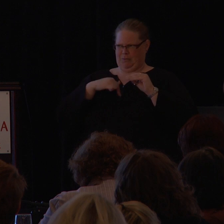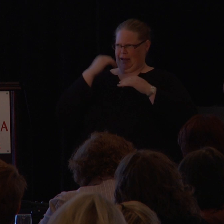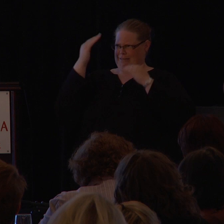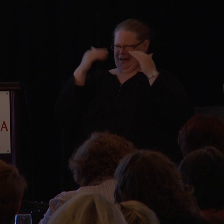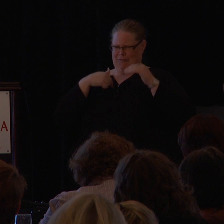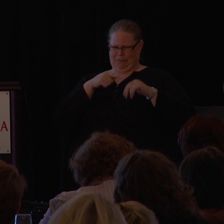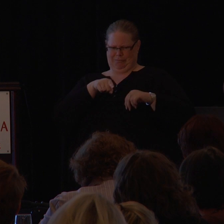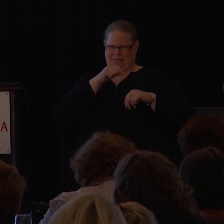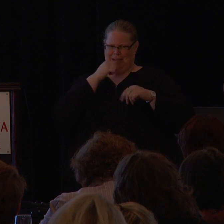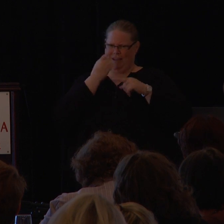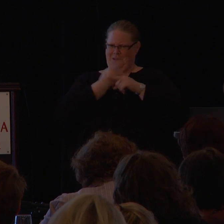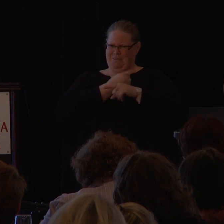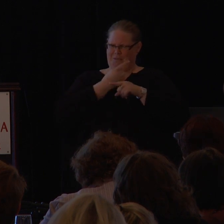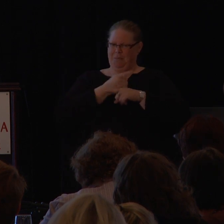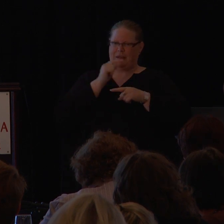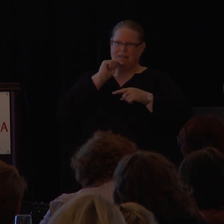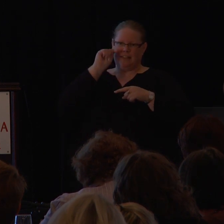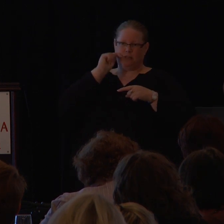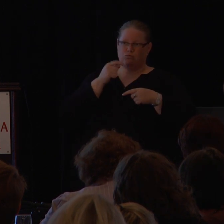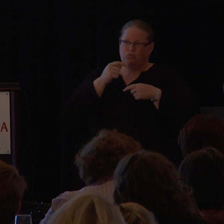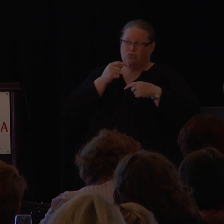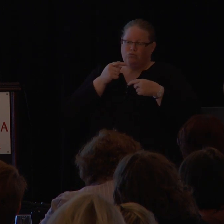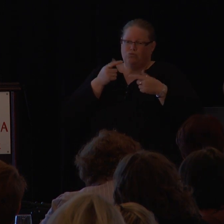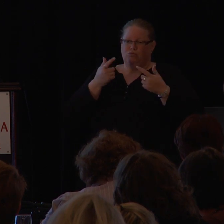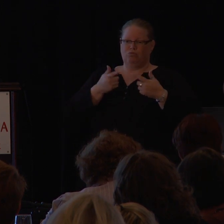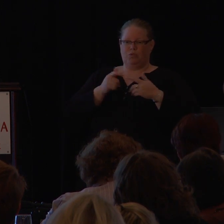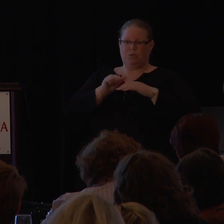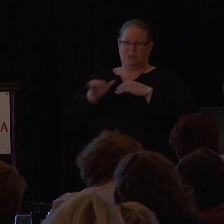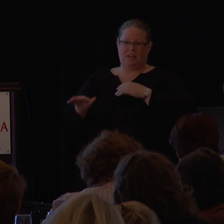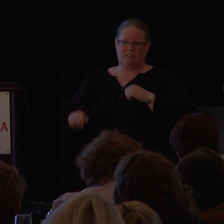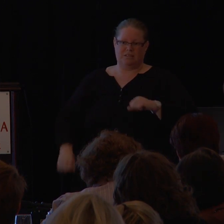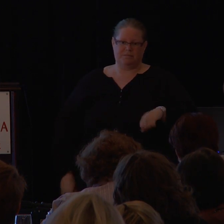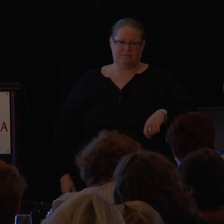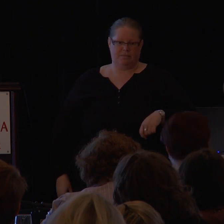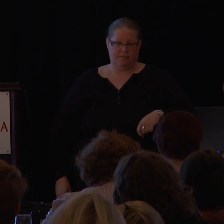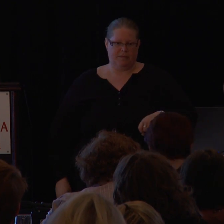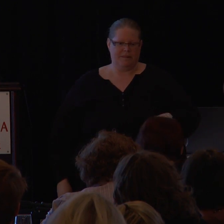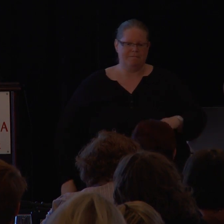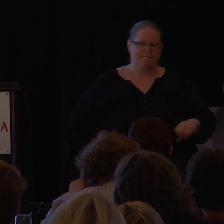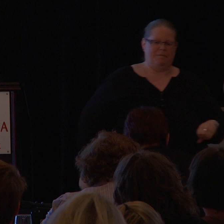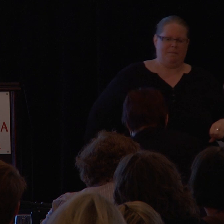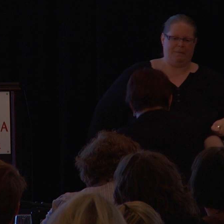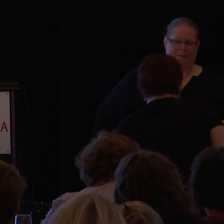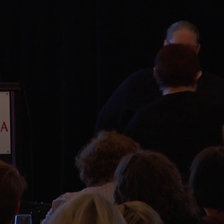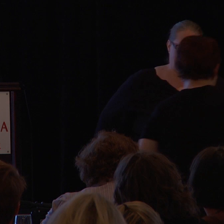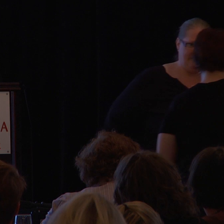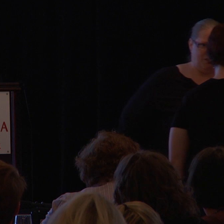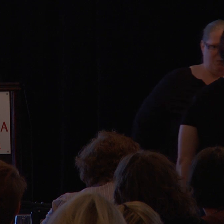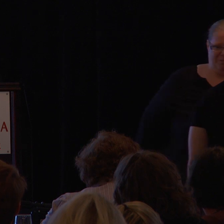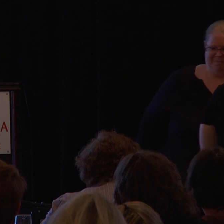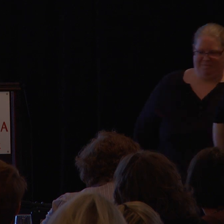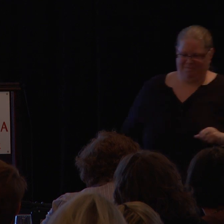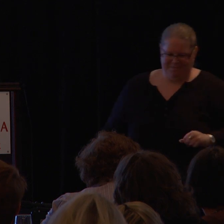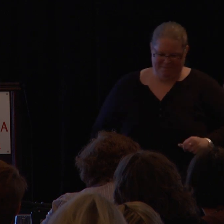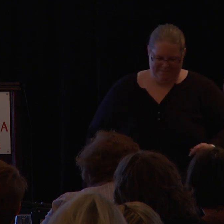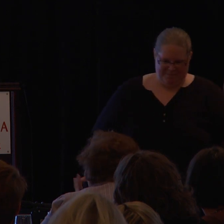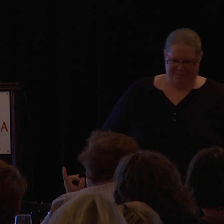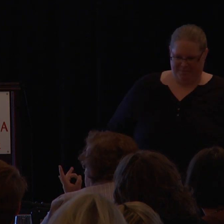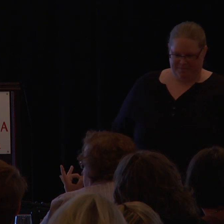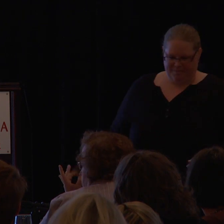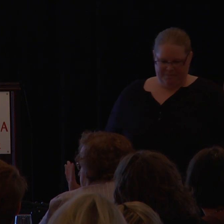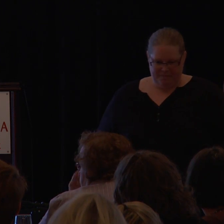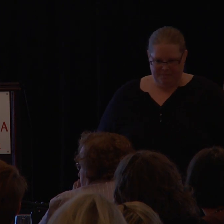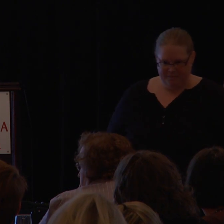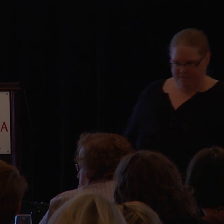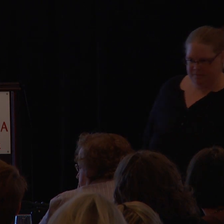that, and just as a, well, I'll come to that in a moment. So, and then finally, the Pew Research Center says that 15% of teens 12 to